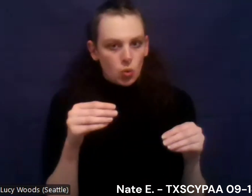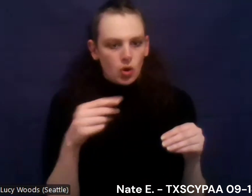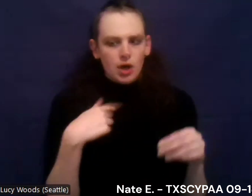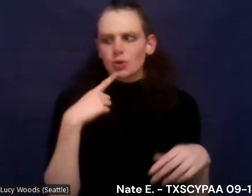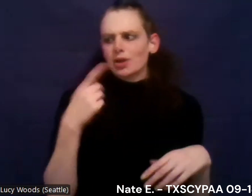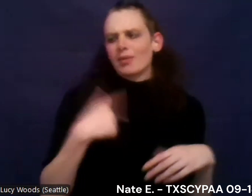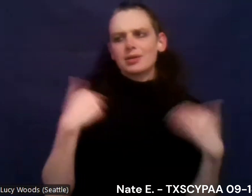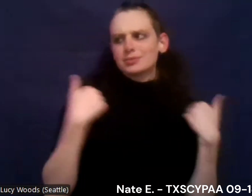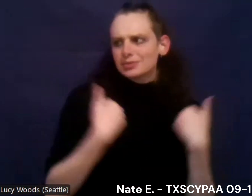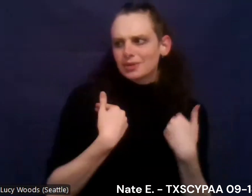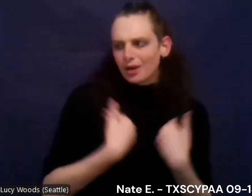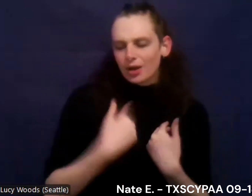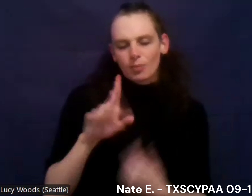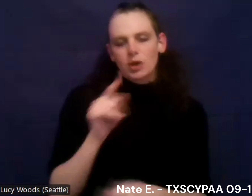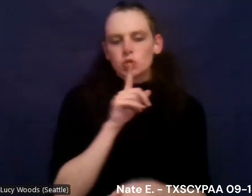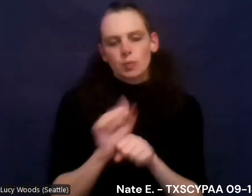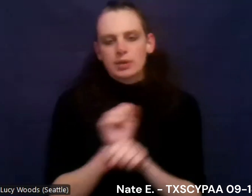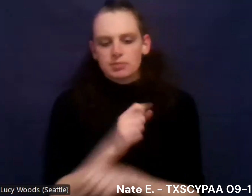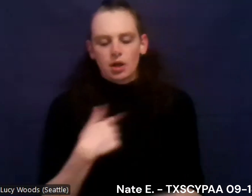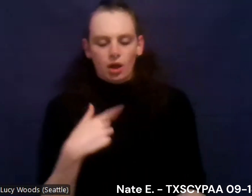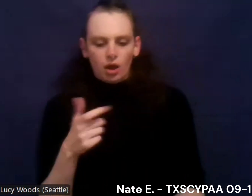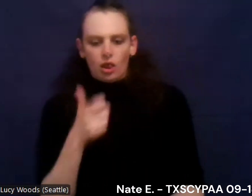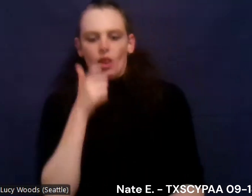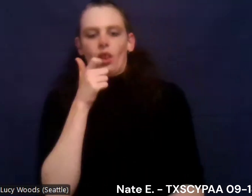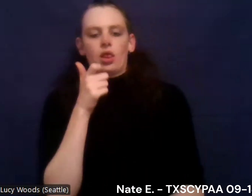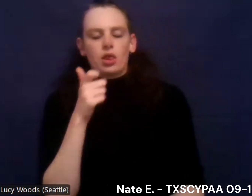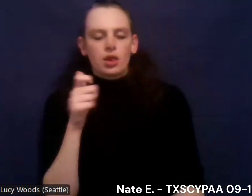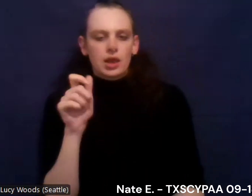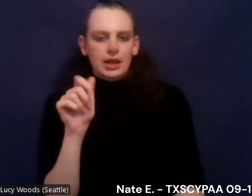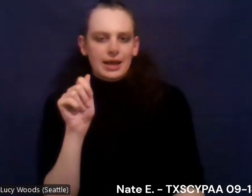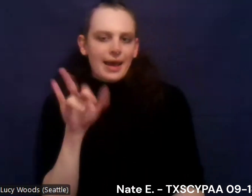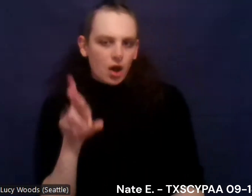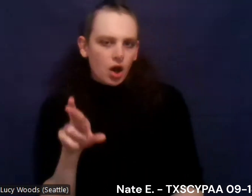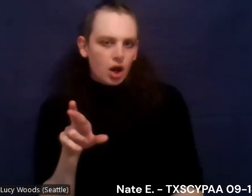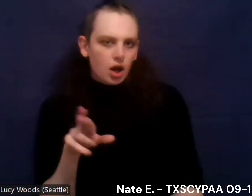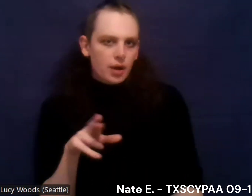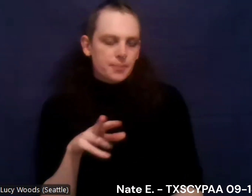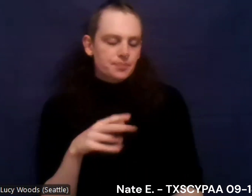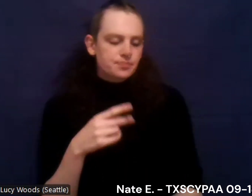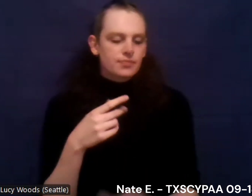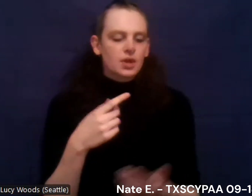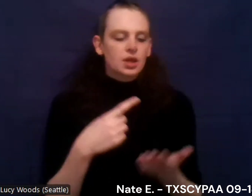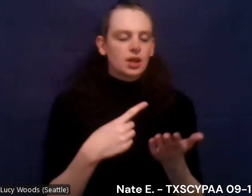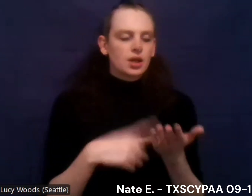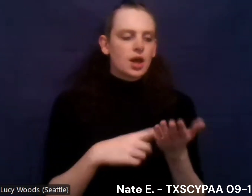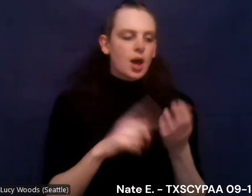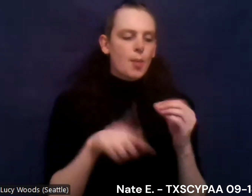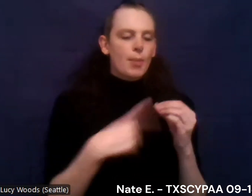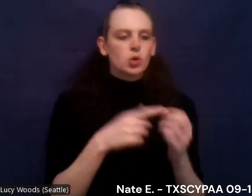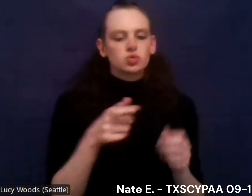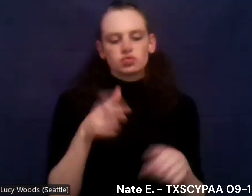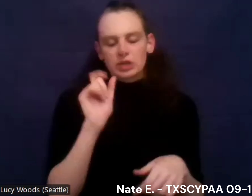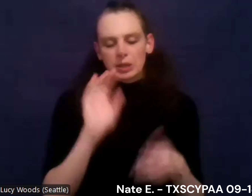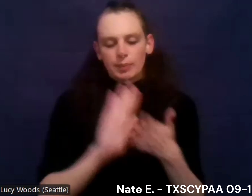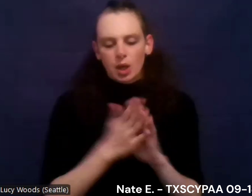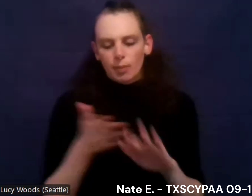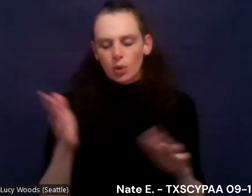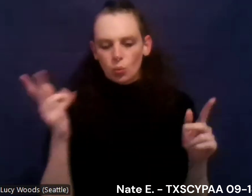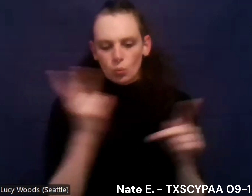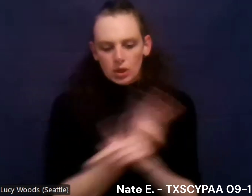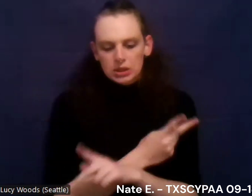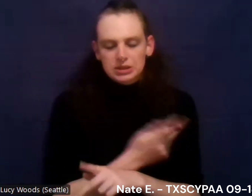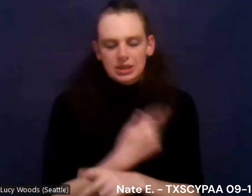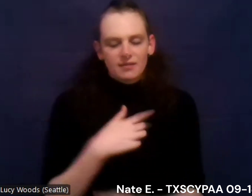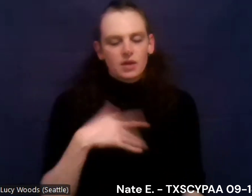then sometimes it got a lot worse, man. Like they talk about drinking getting worse, and I just, it's like I can't escape anymore, man.